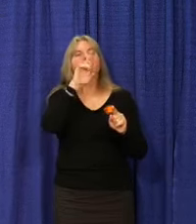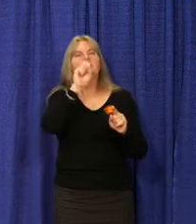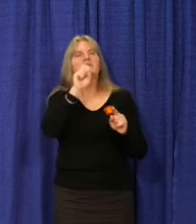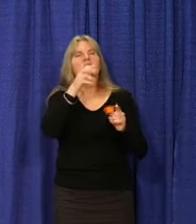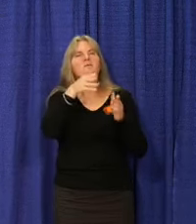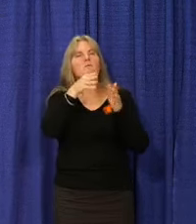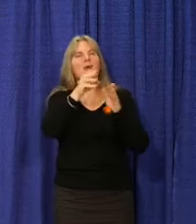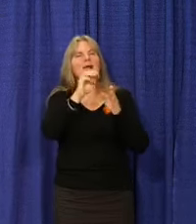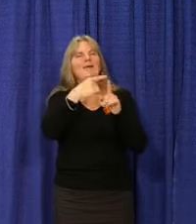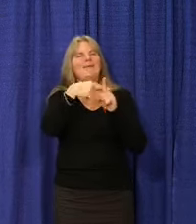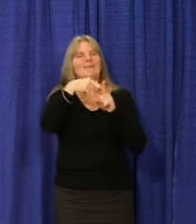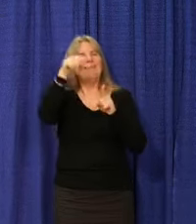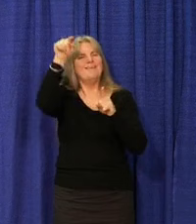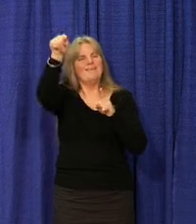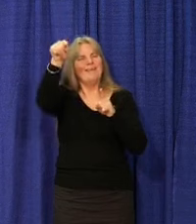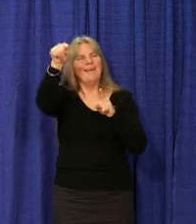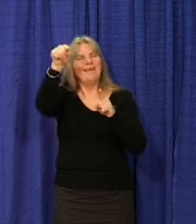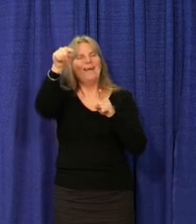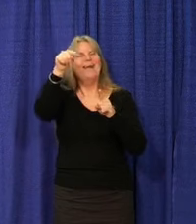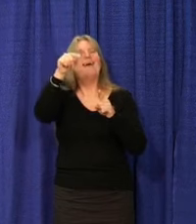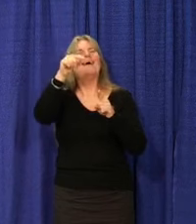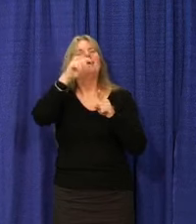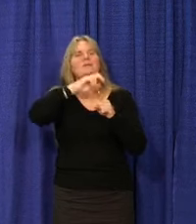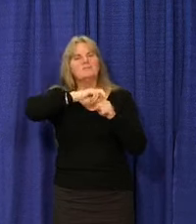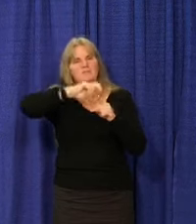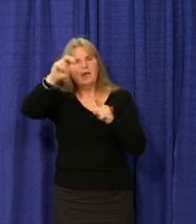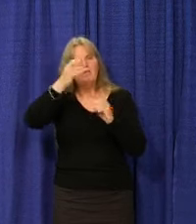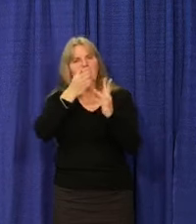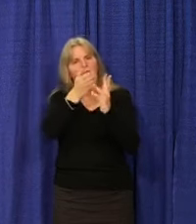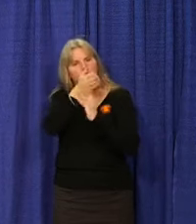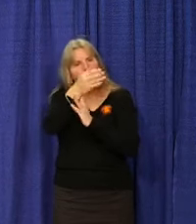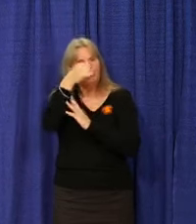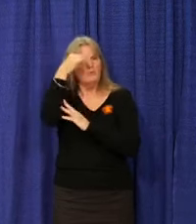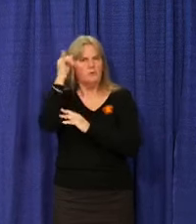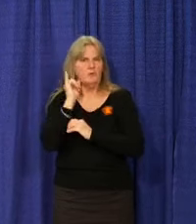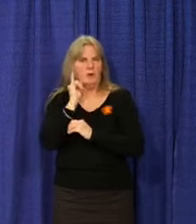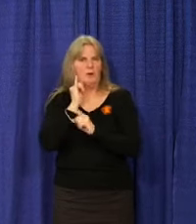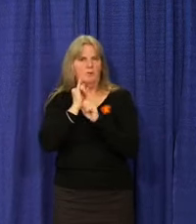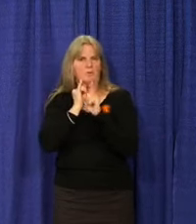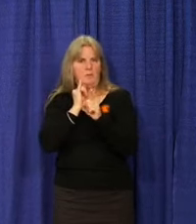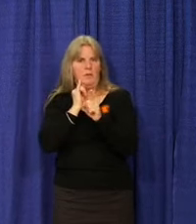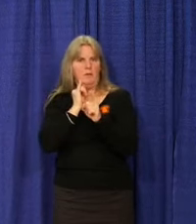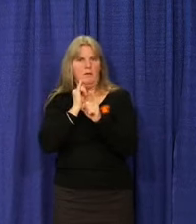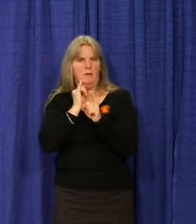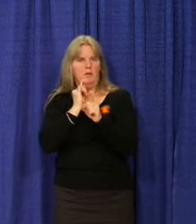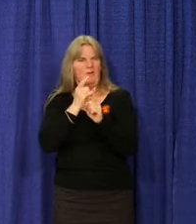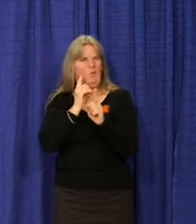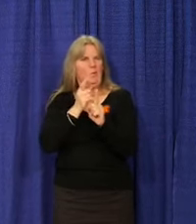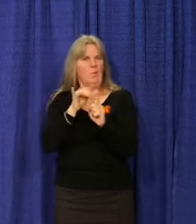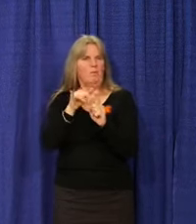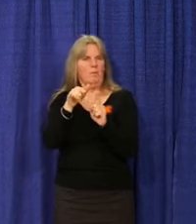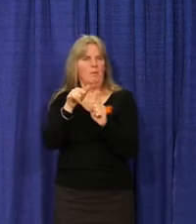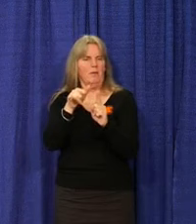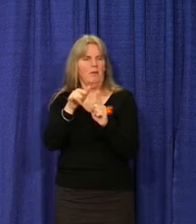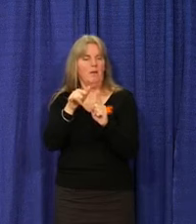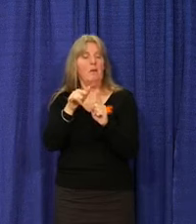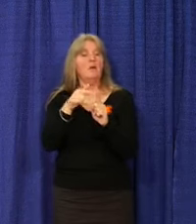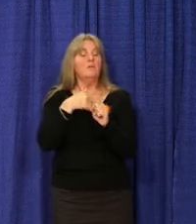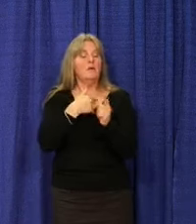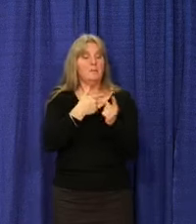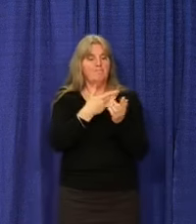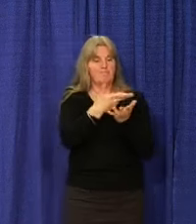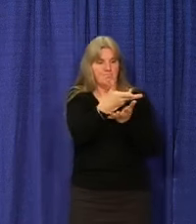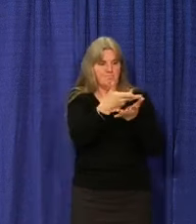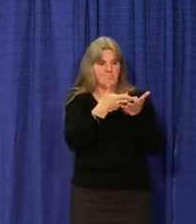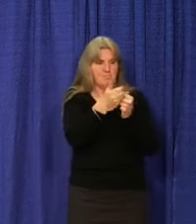those travelers that are in transit. And we've been doing all sorts of work with the Canadian Border